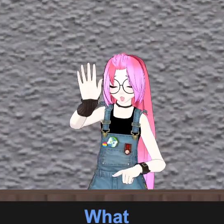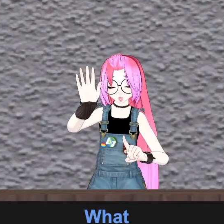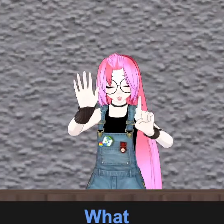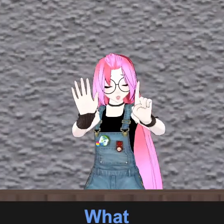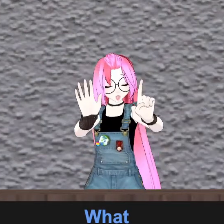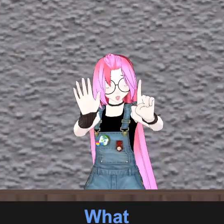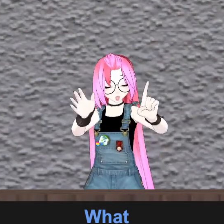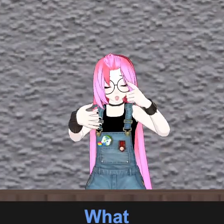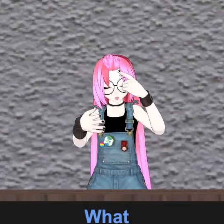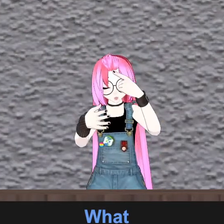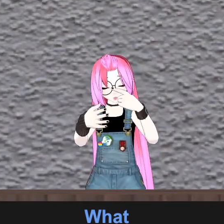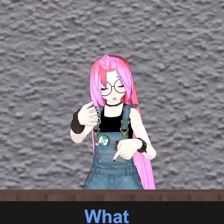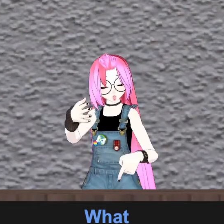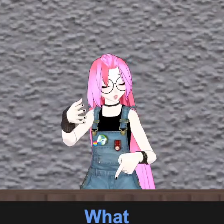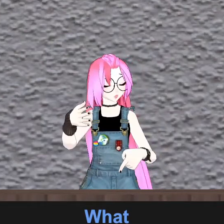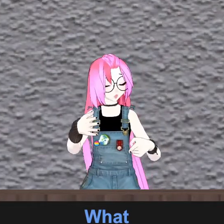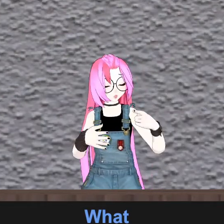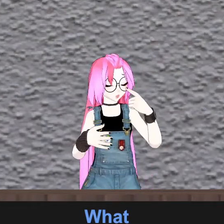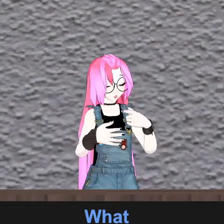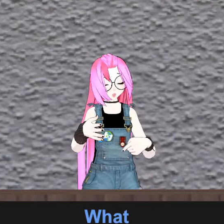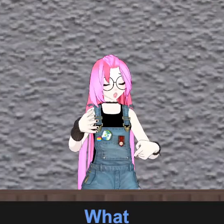hand and a pointed finger. What?